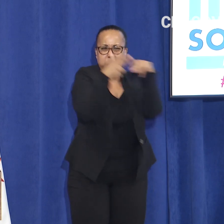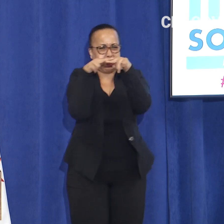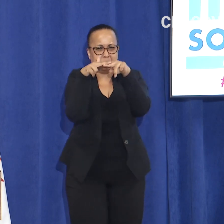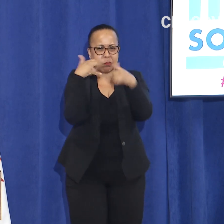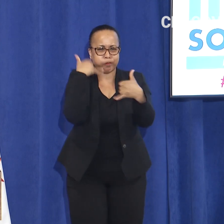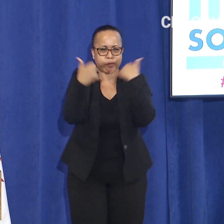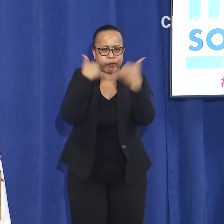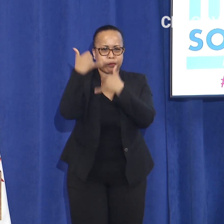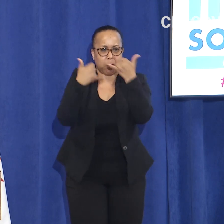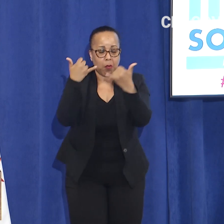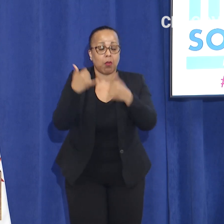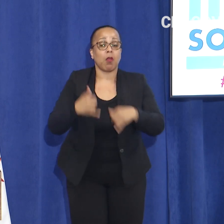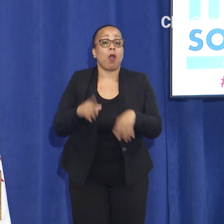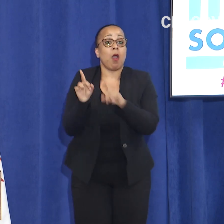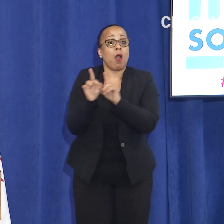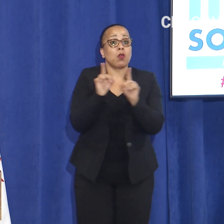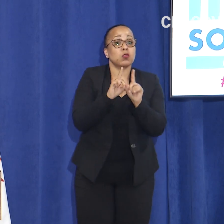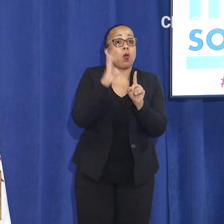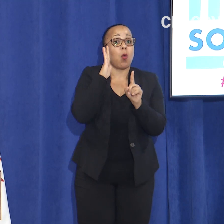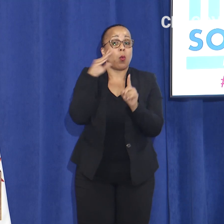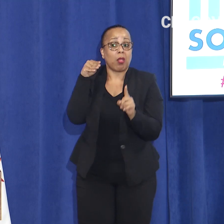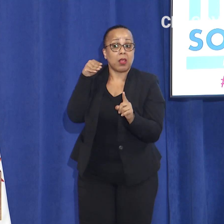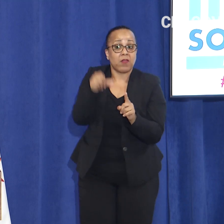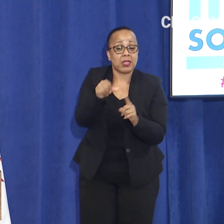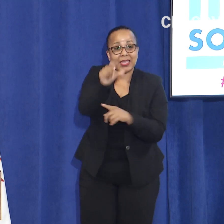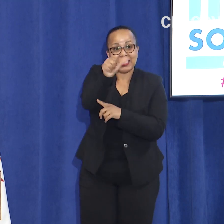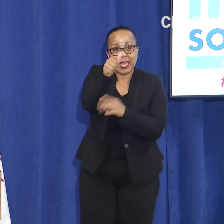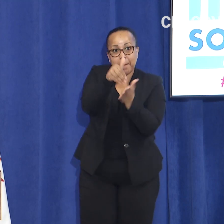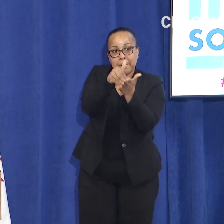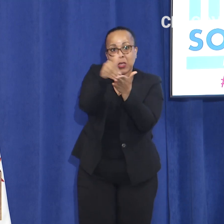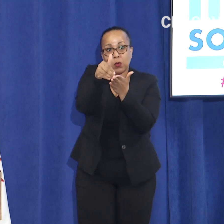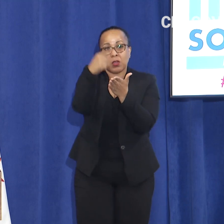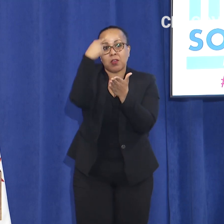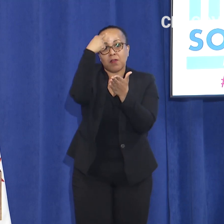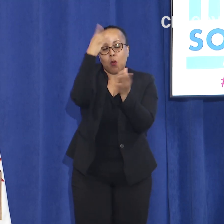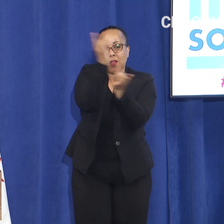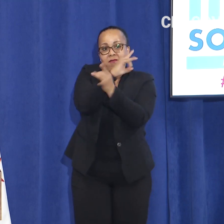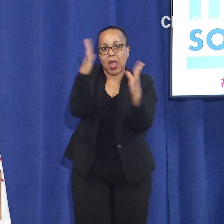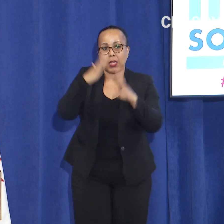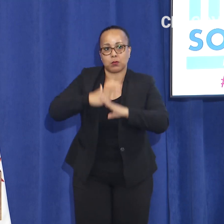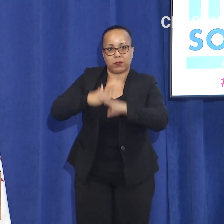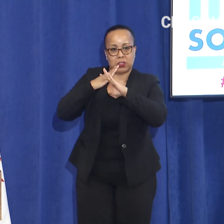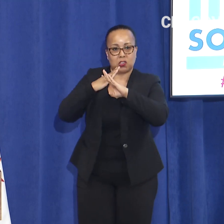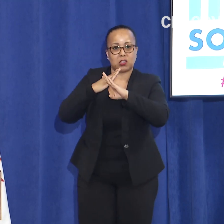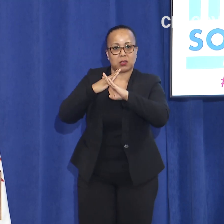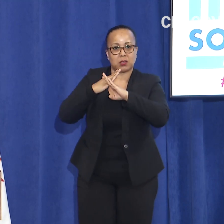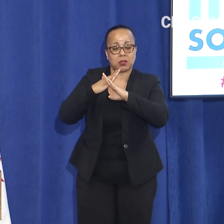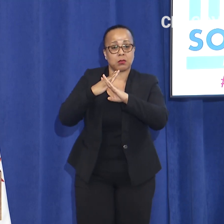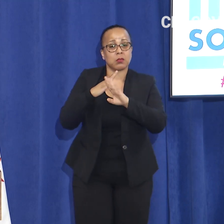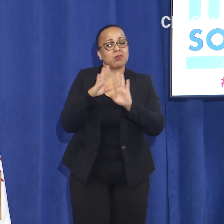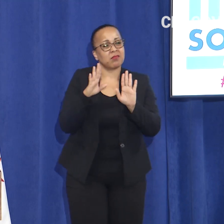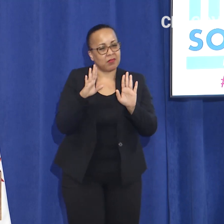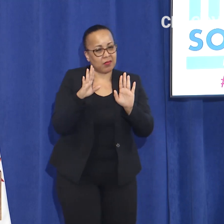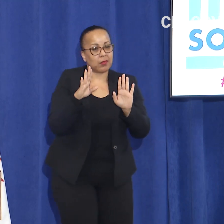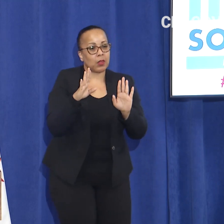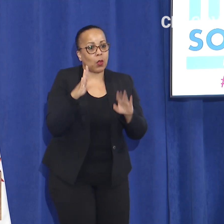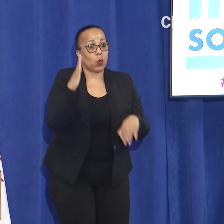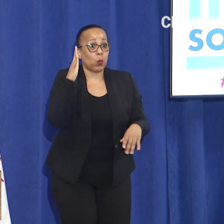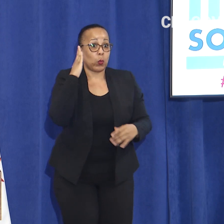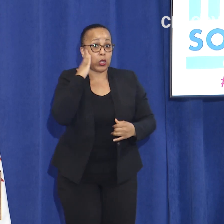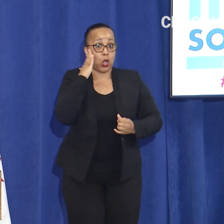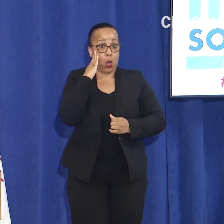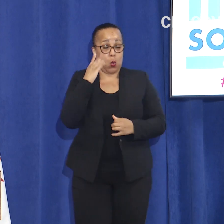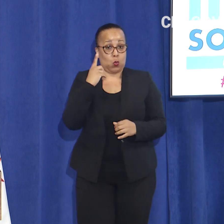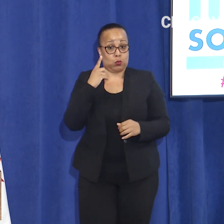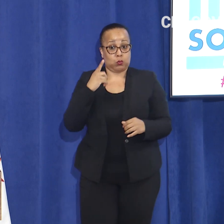are also proposing to invest $10 million more for violence prevention. We know that in order